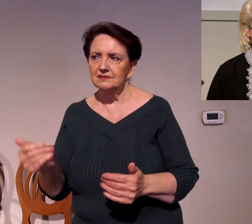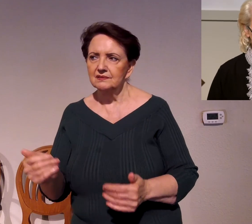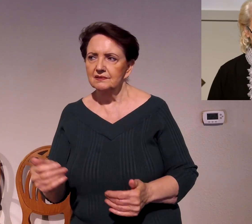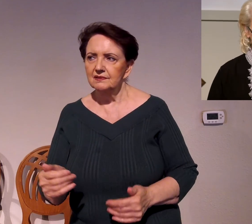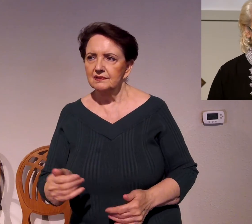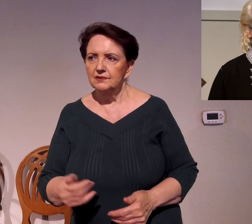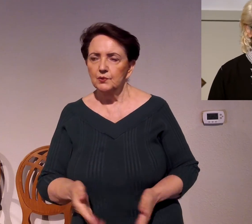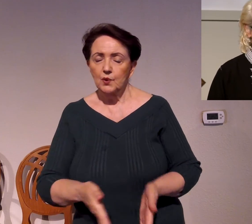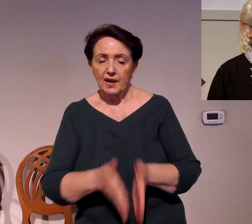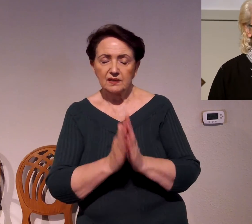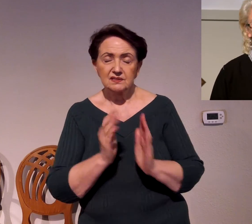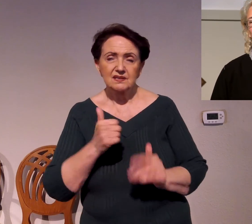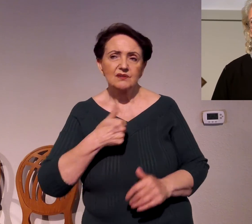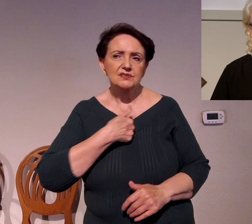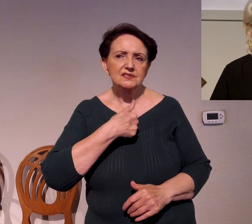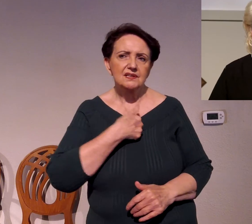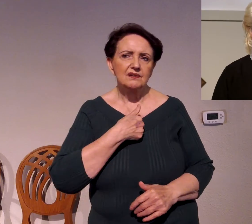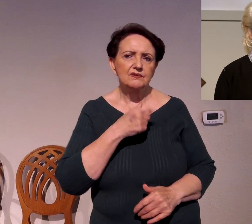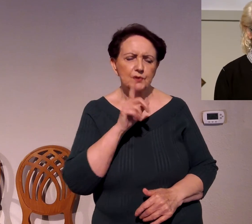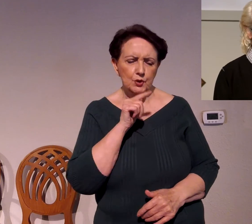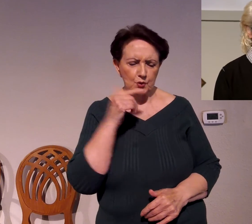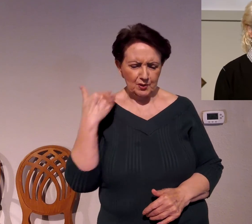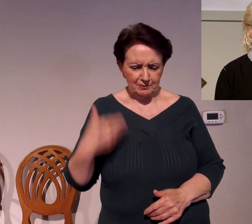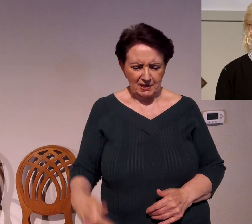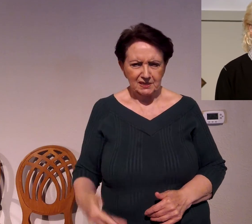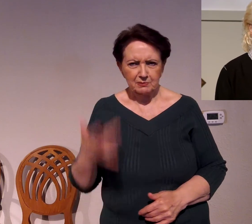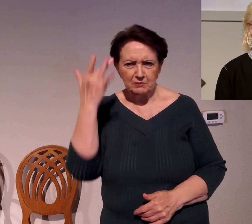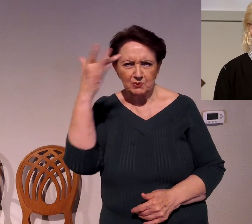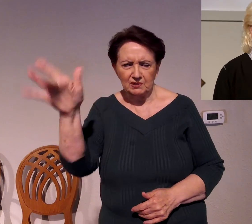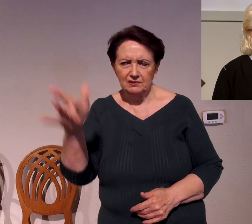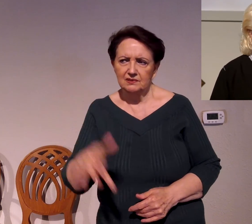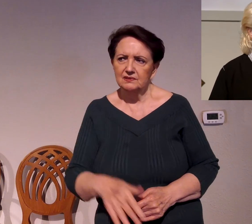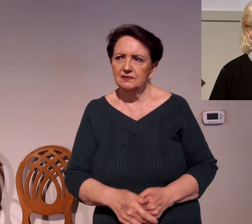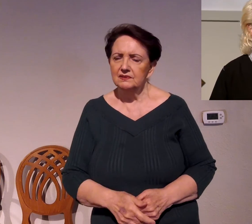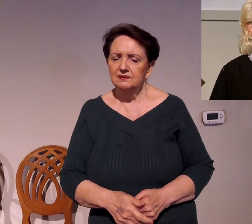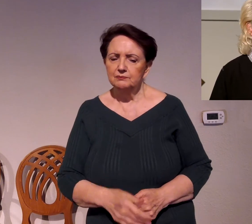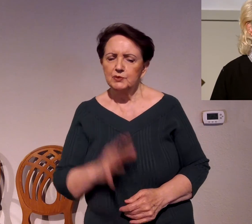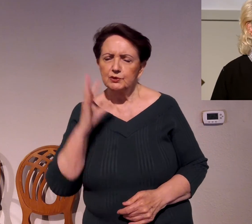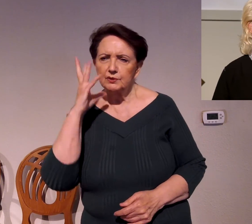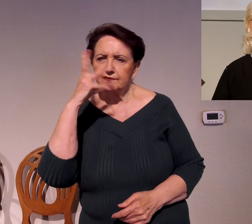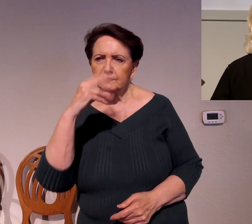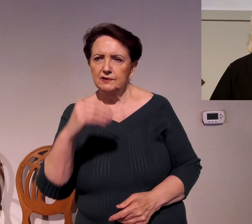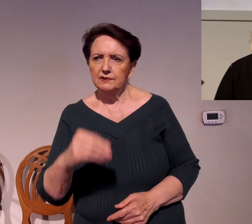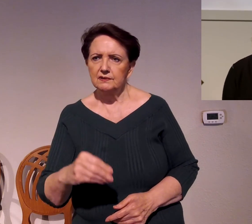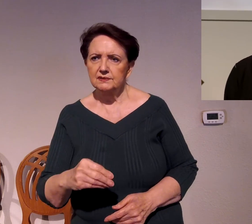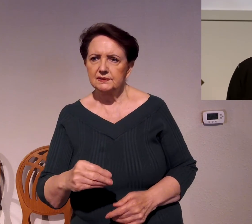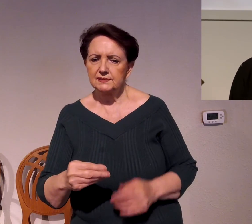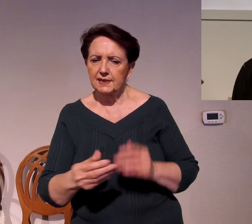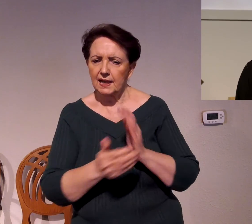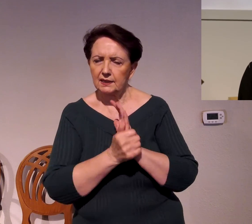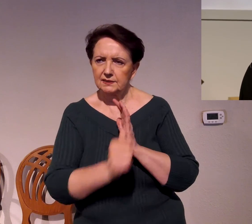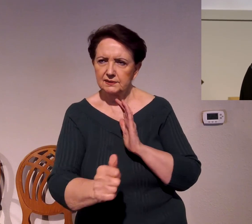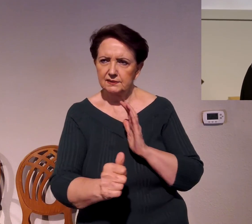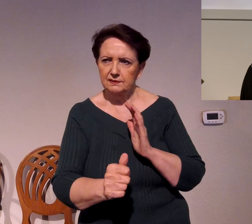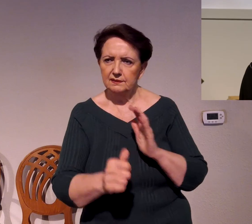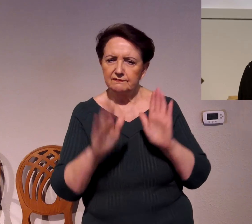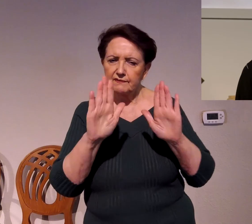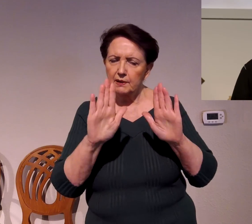We ask ourselves, who am I to be brilliant, gorgeous, talented, and